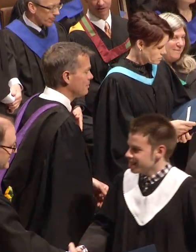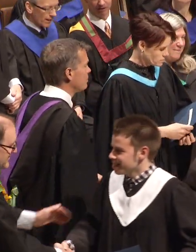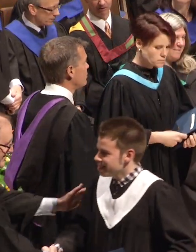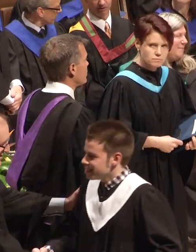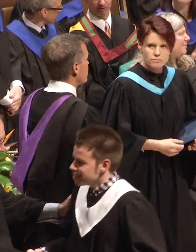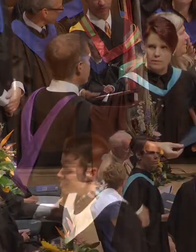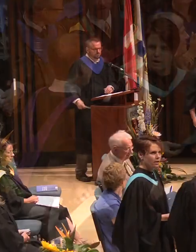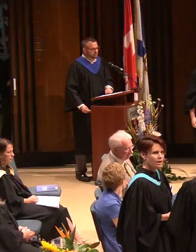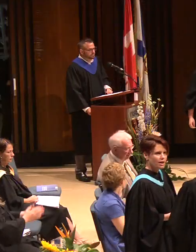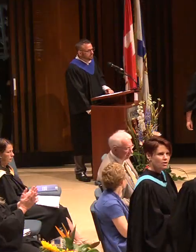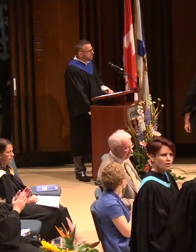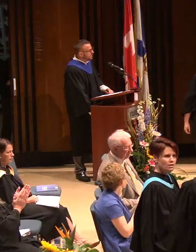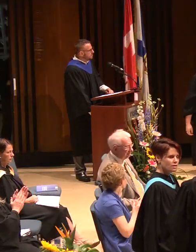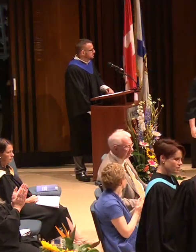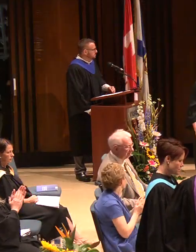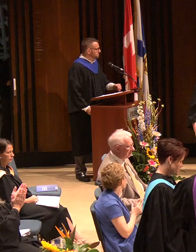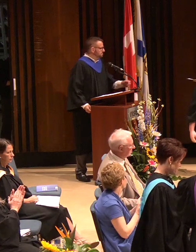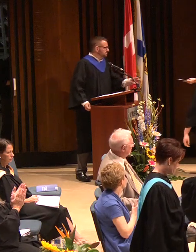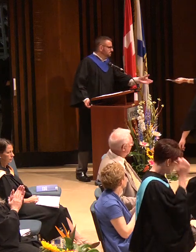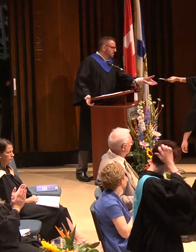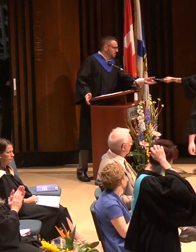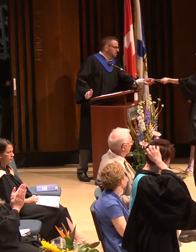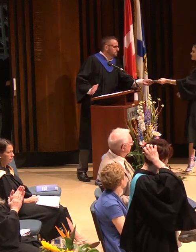Aaron White.